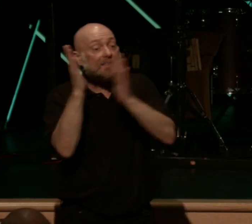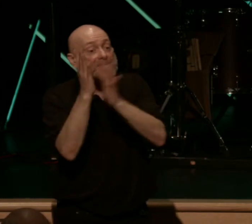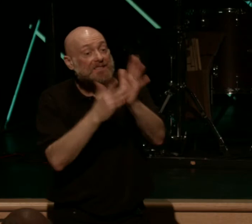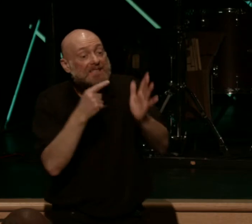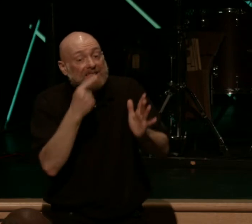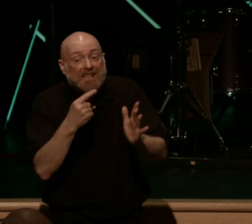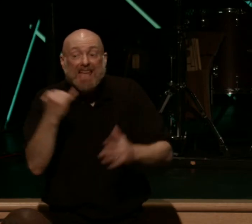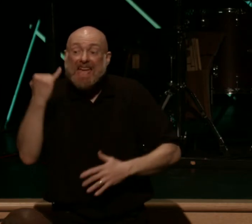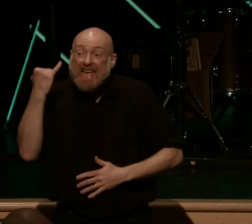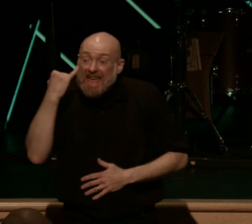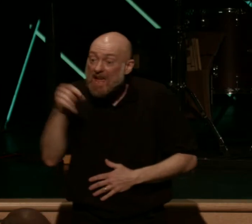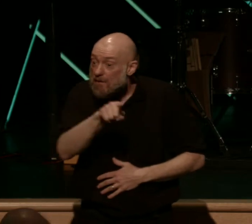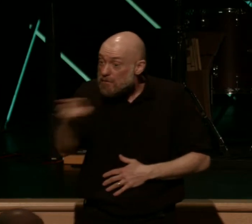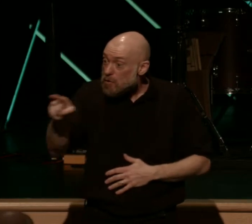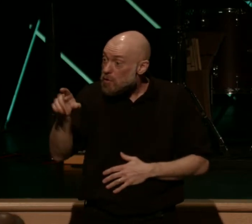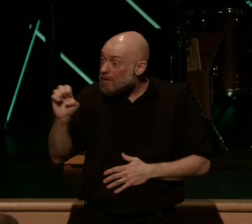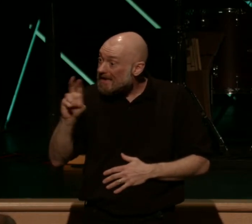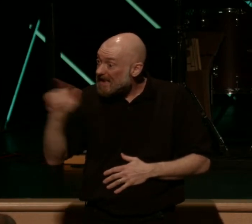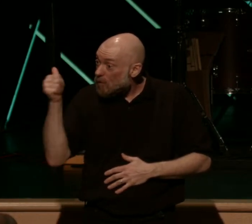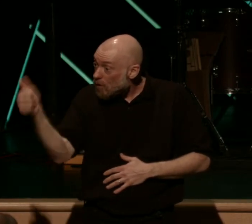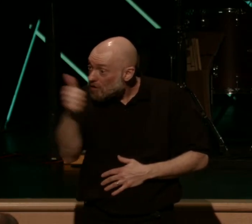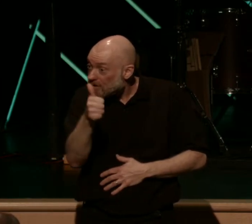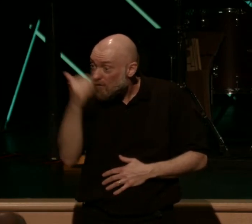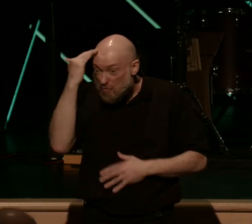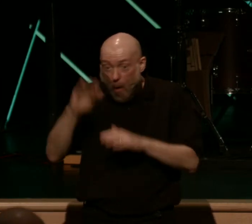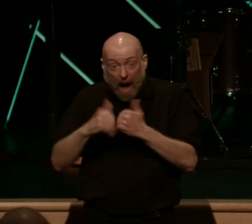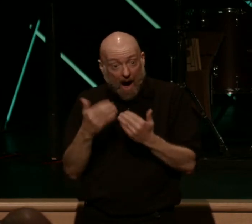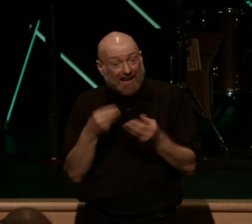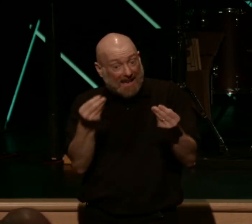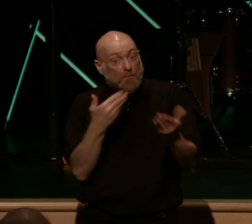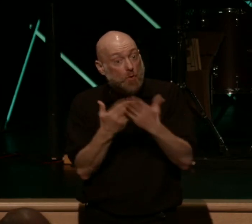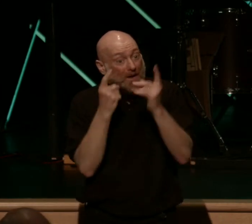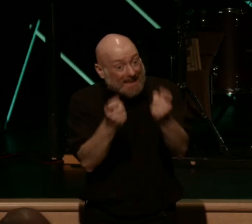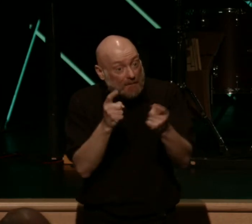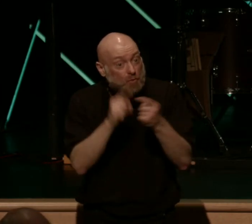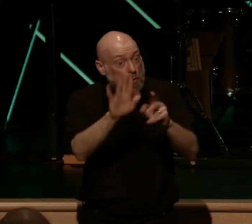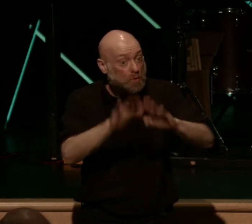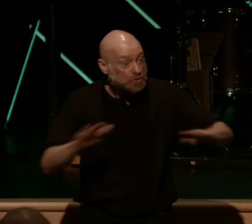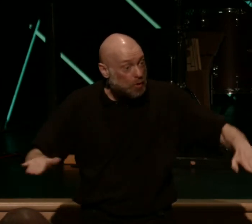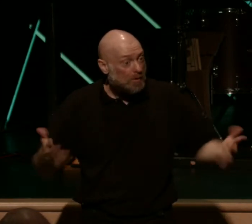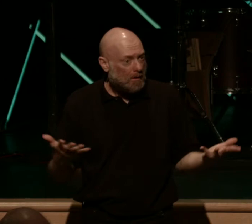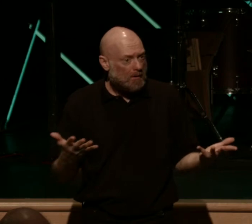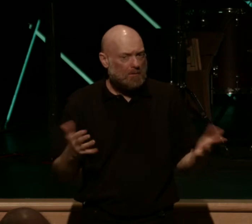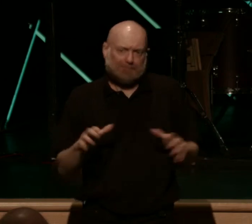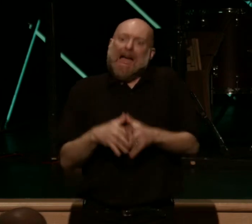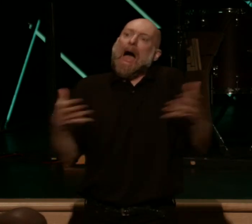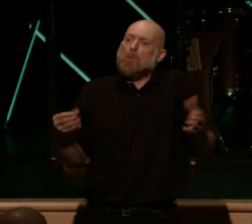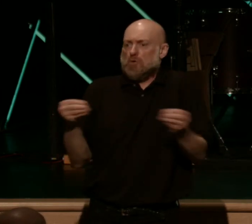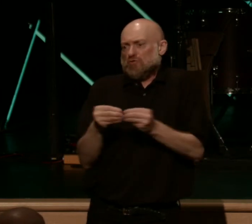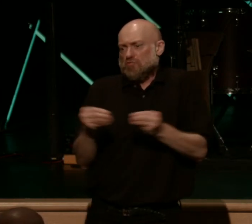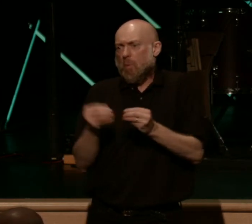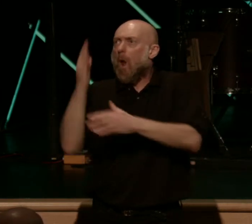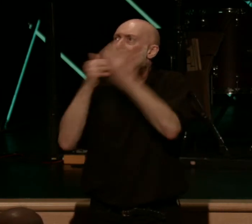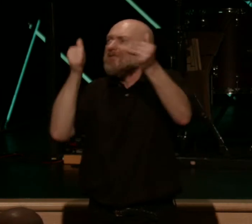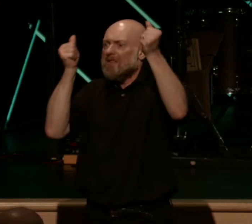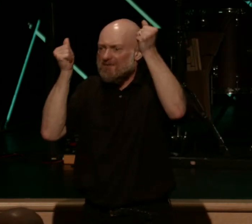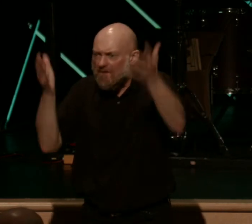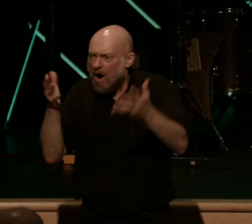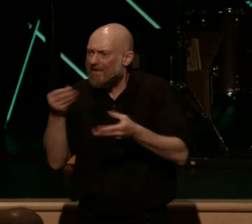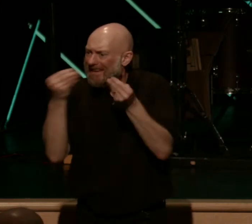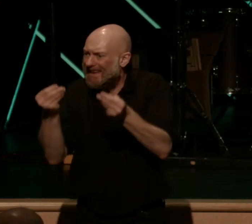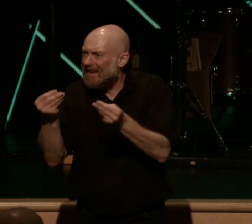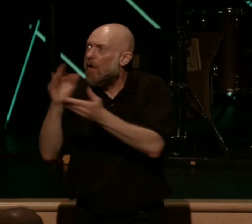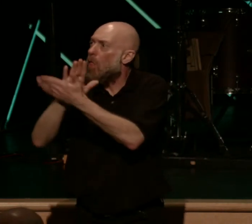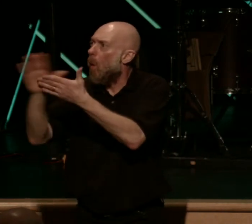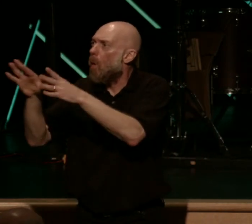He said, "If you then who are evil know how to give good gifts to your children, how much more will the Heavenly Father give